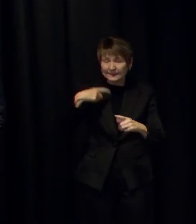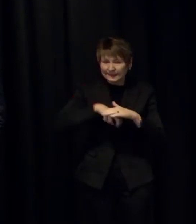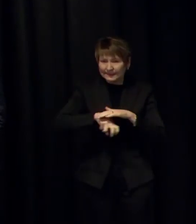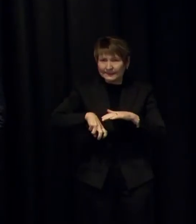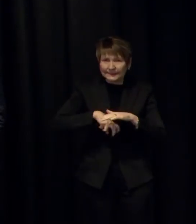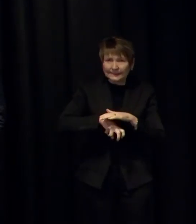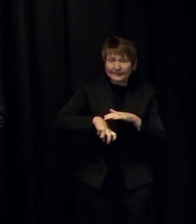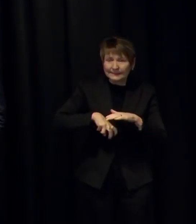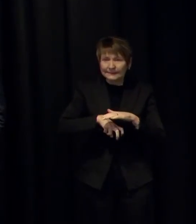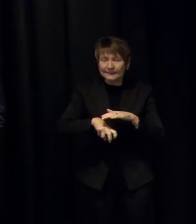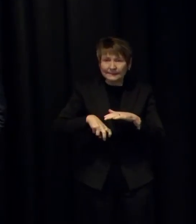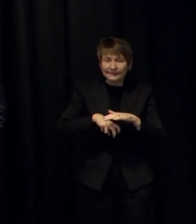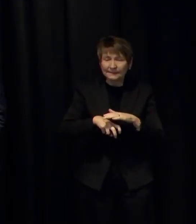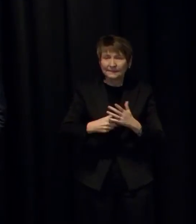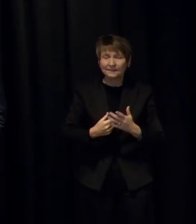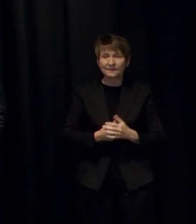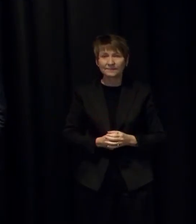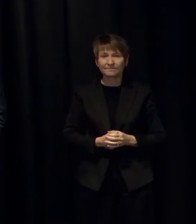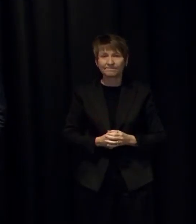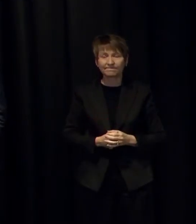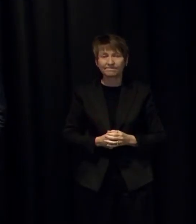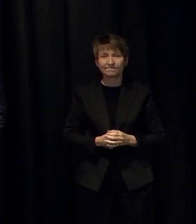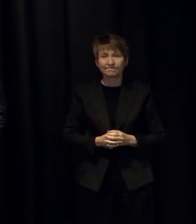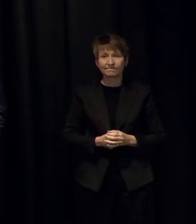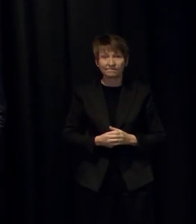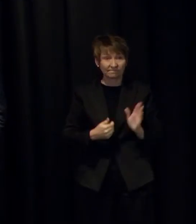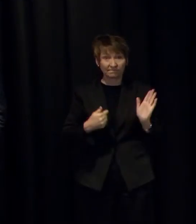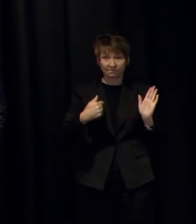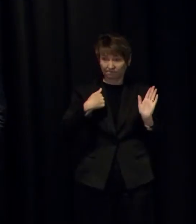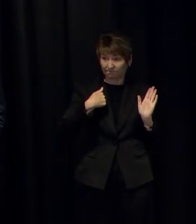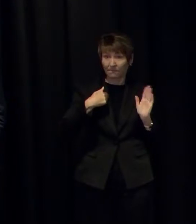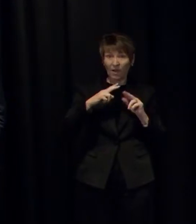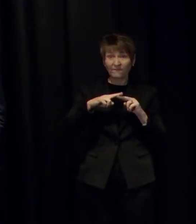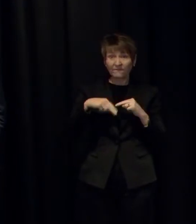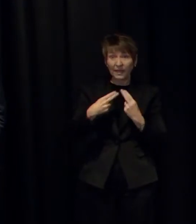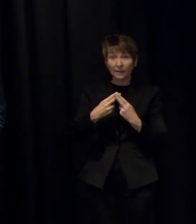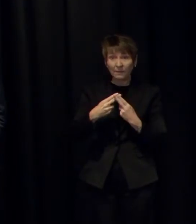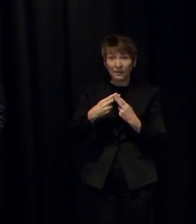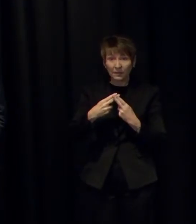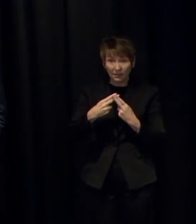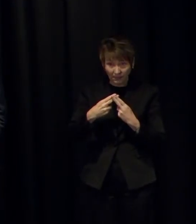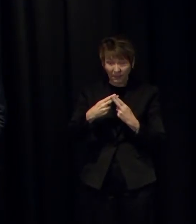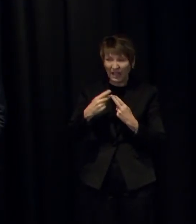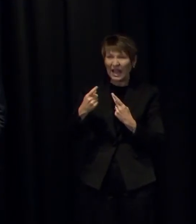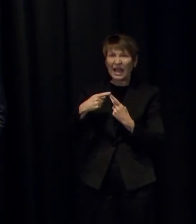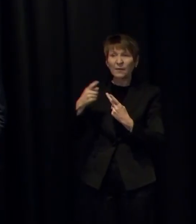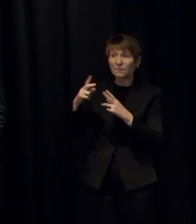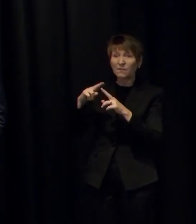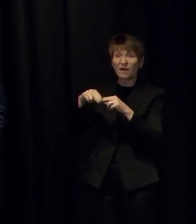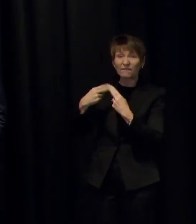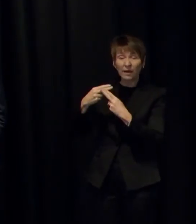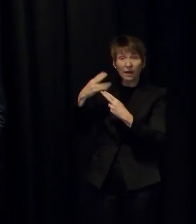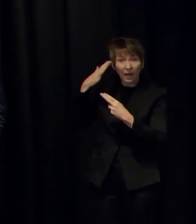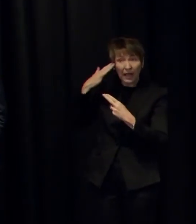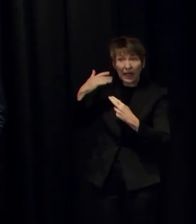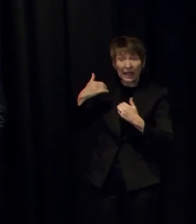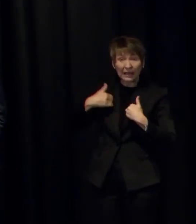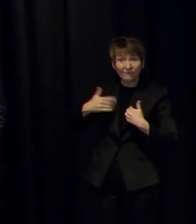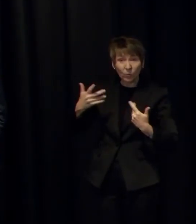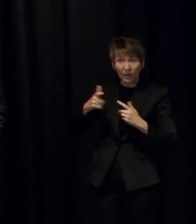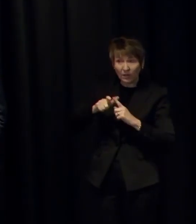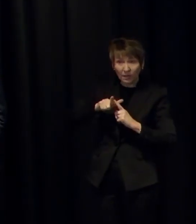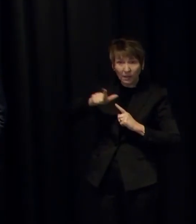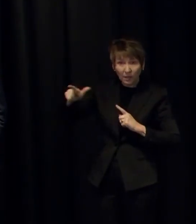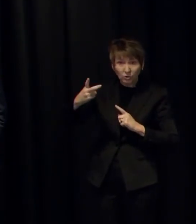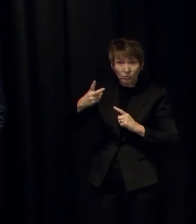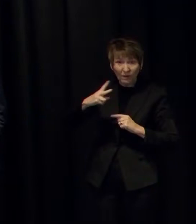someone who's got family 250 kilometres away from where I live, it won't mean that I can see my family, but 10 days later,